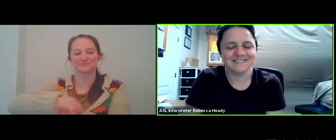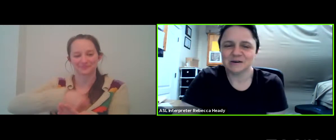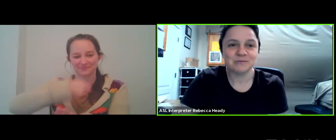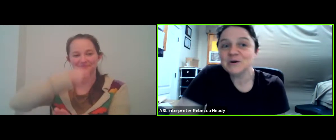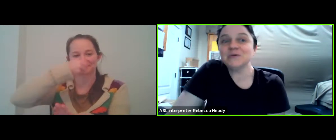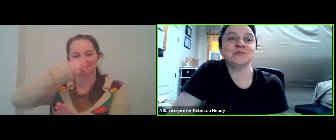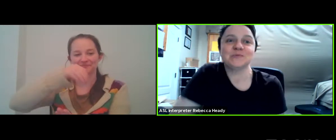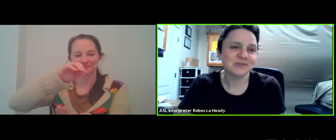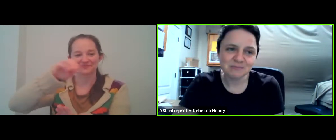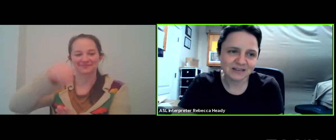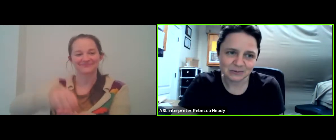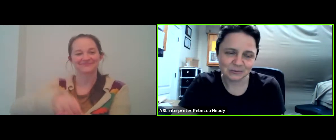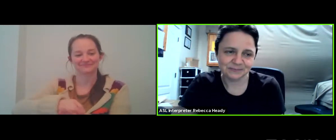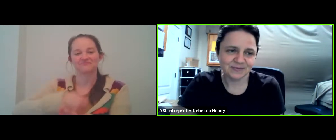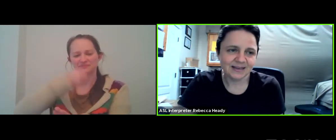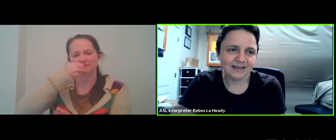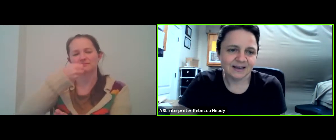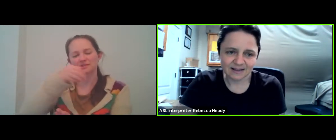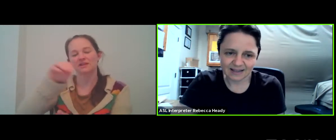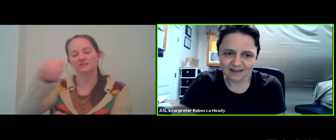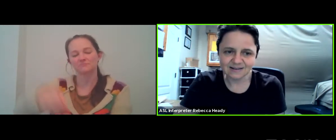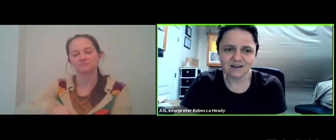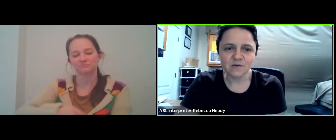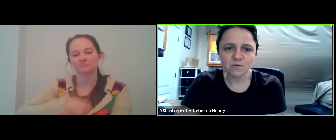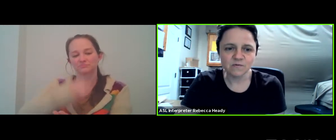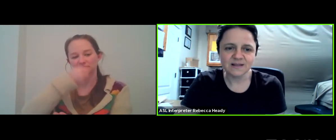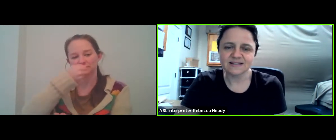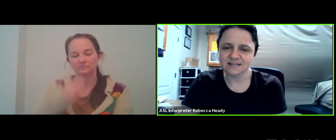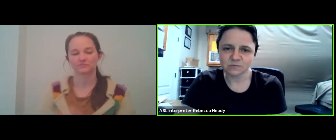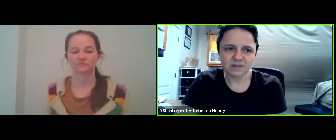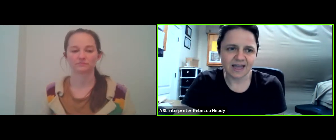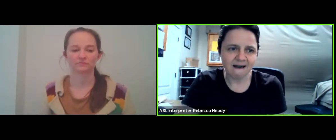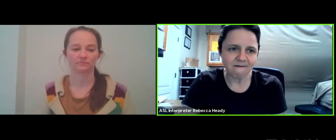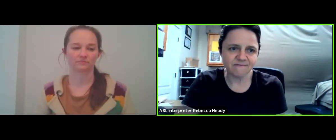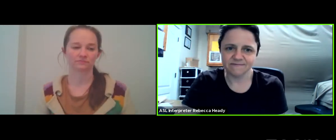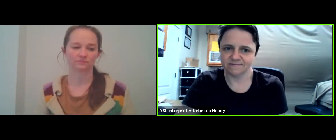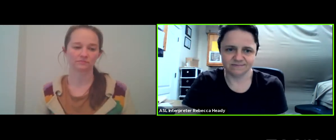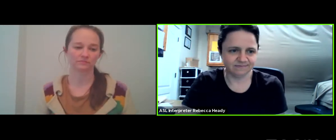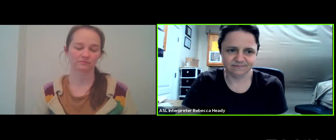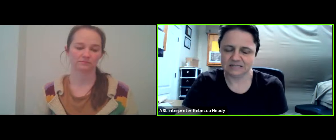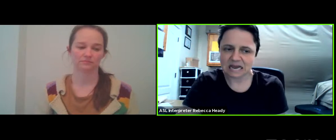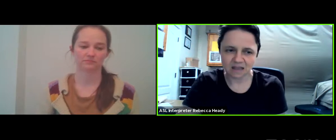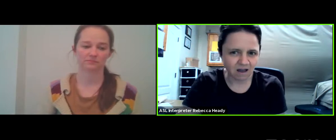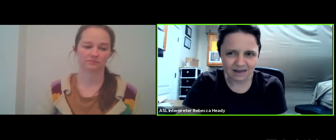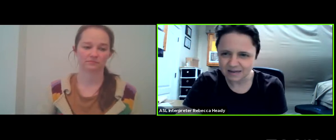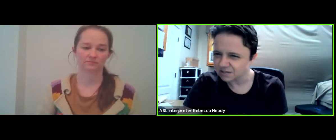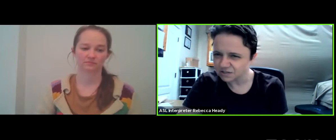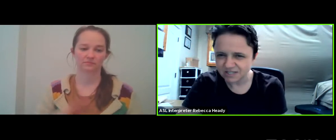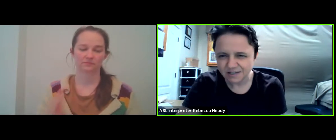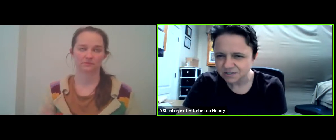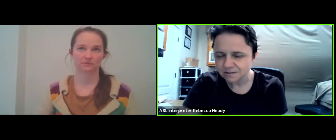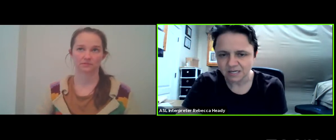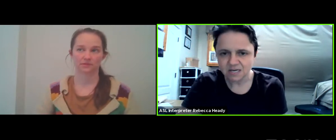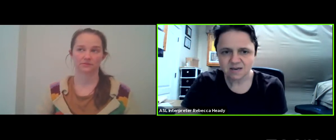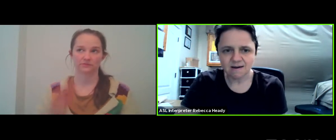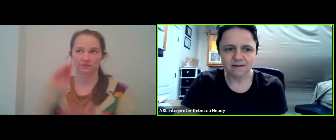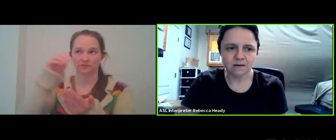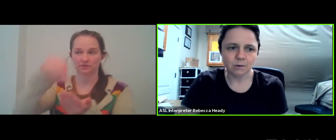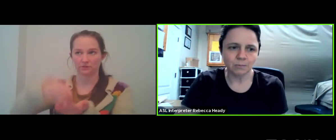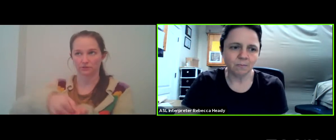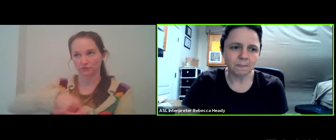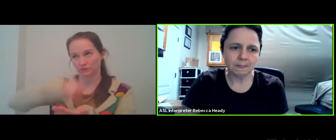bird. New, something new. Again, another movement that doesn't really have an iconic association.